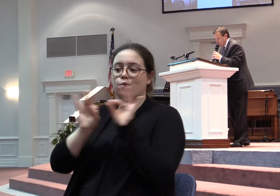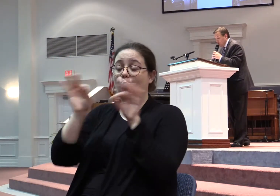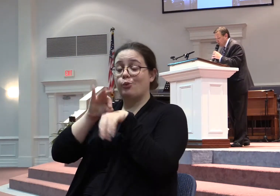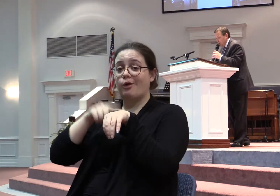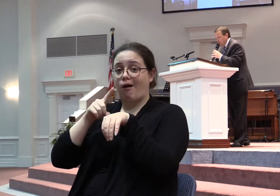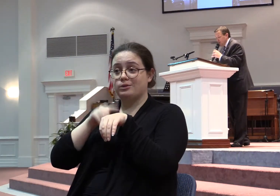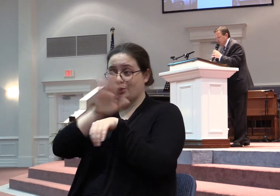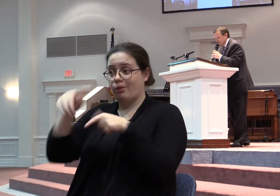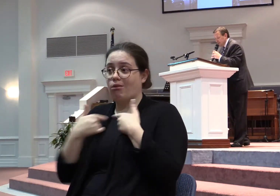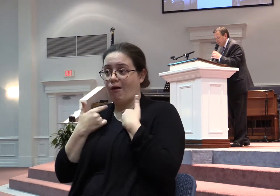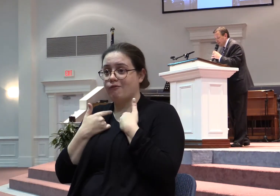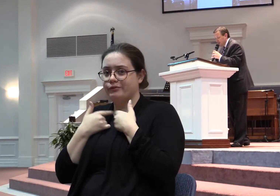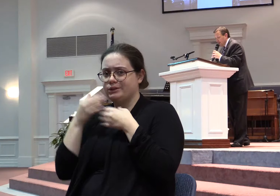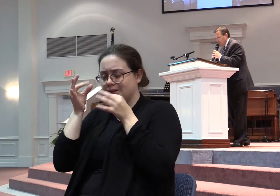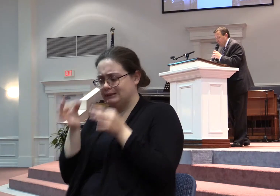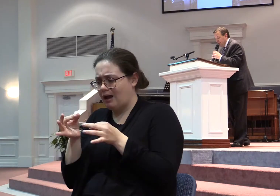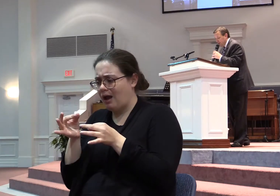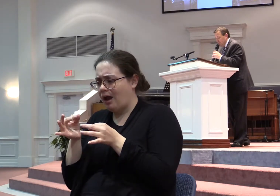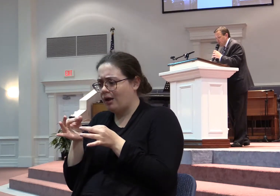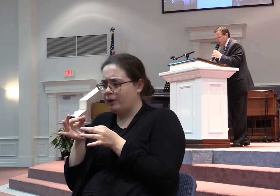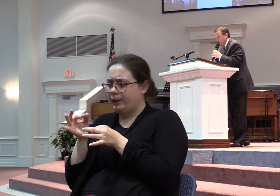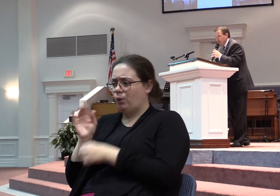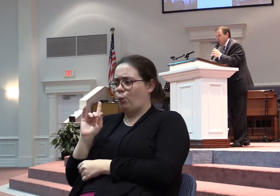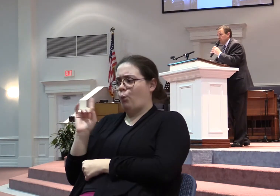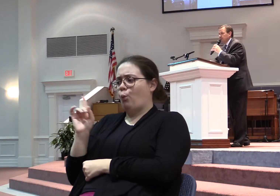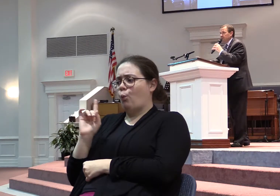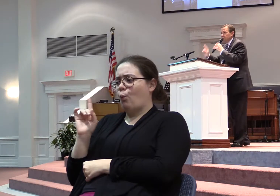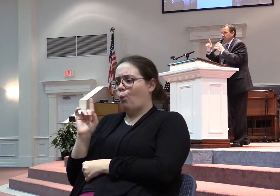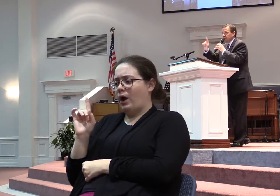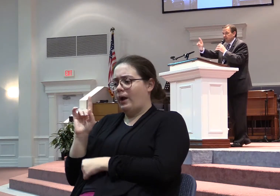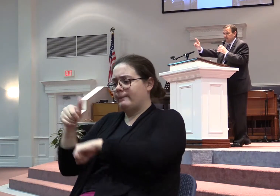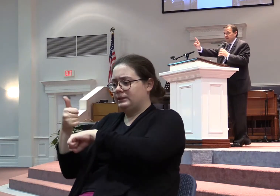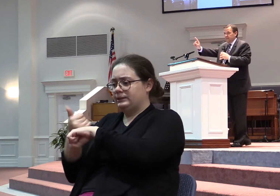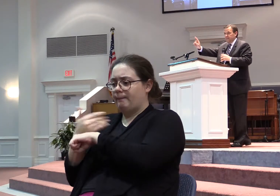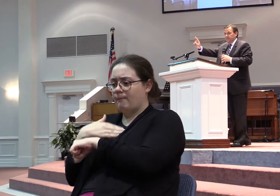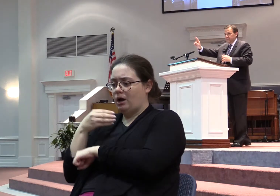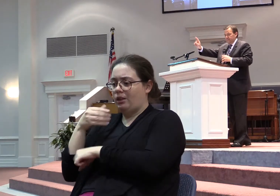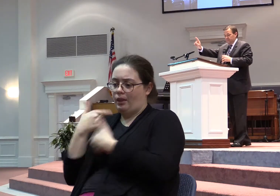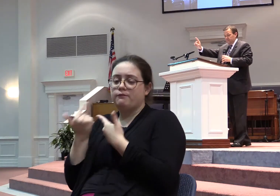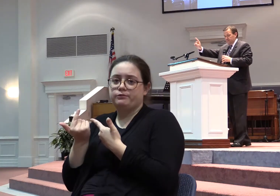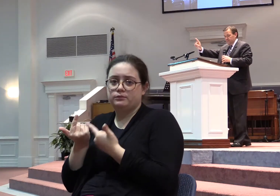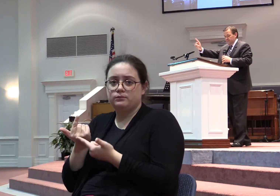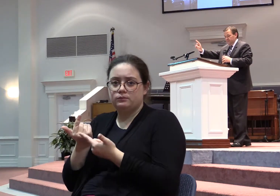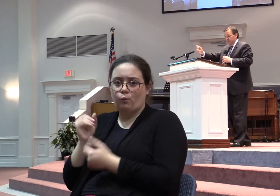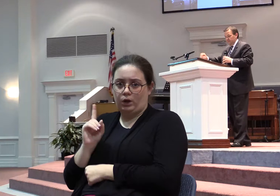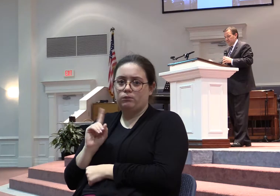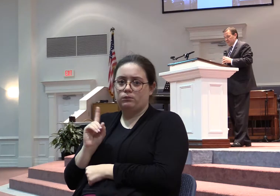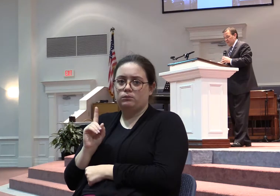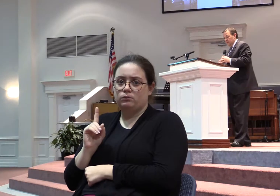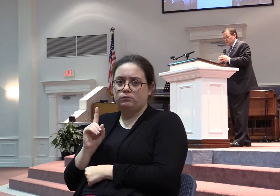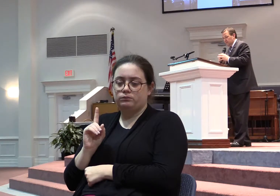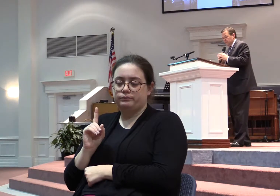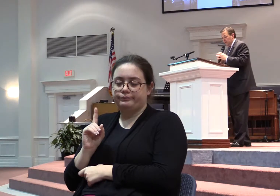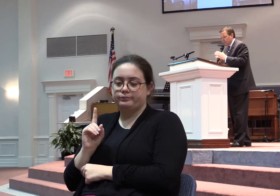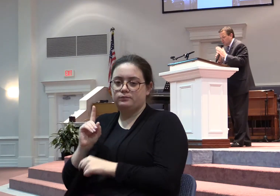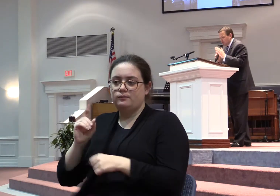to choose which city they will pitch the direction of their tent. Right. Amen.